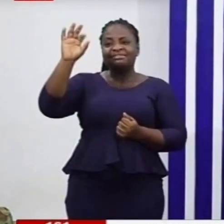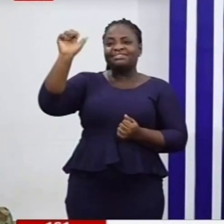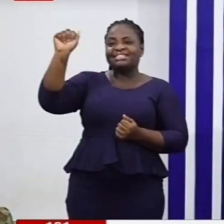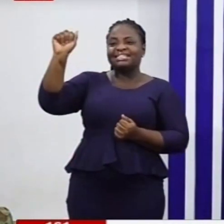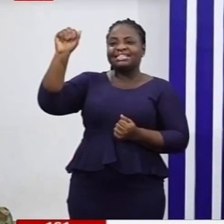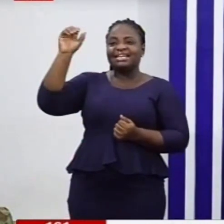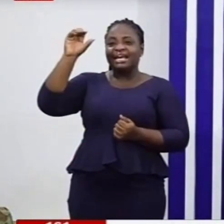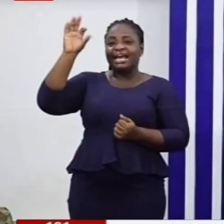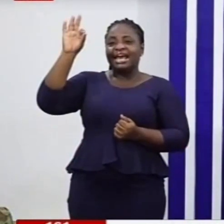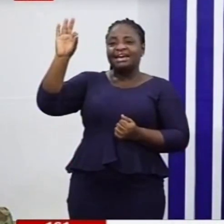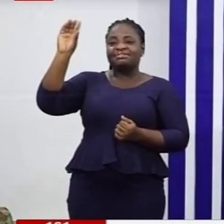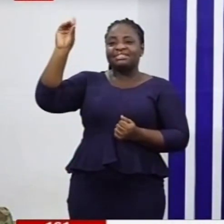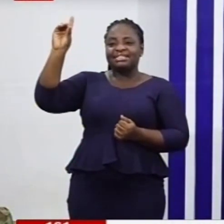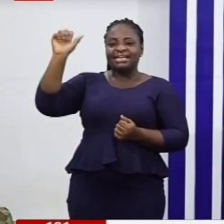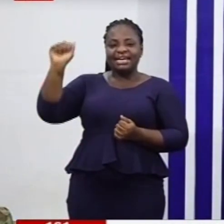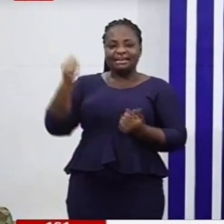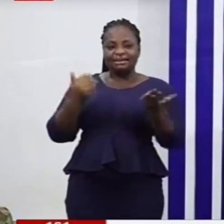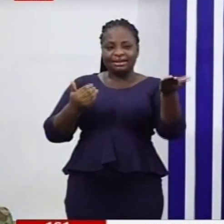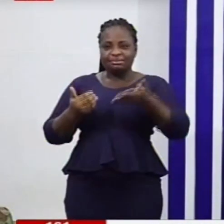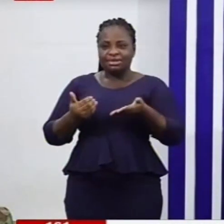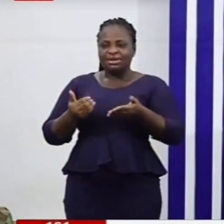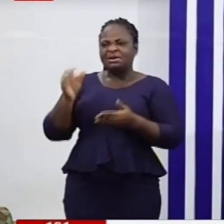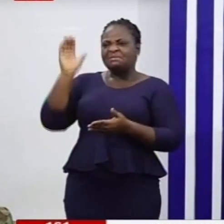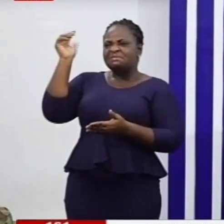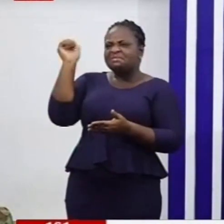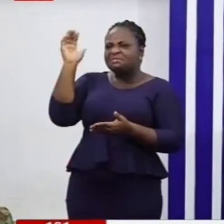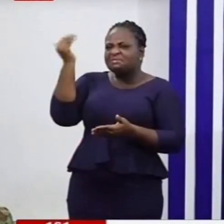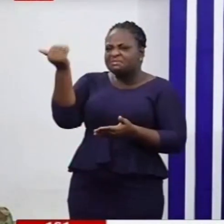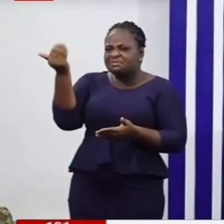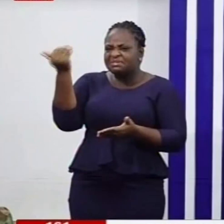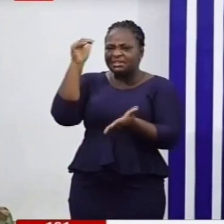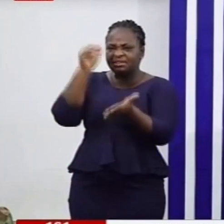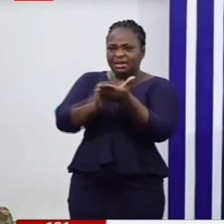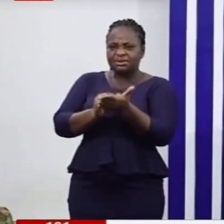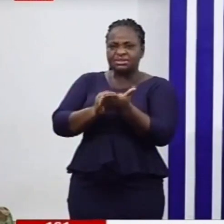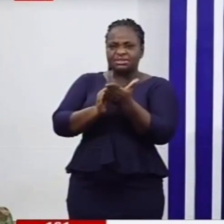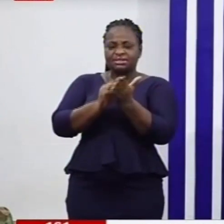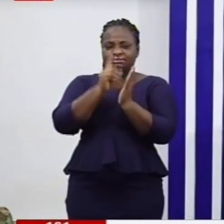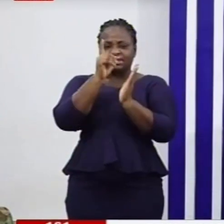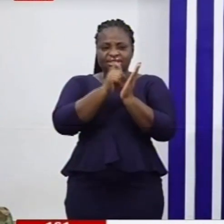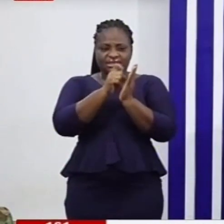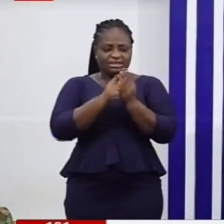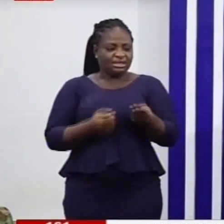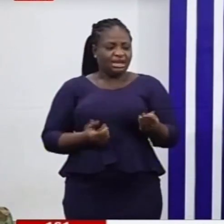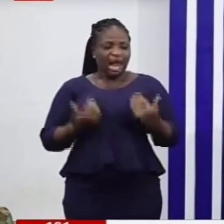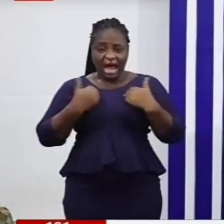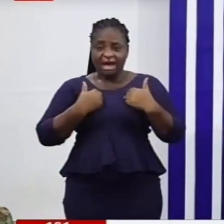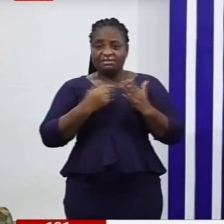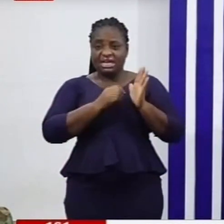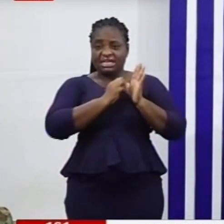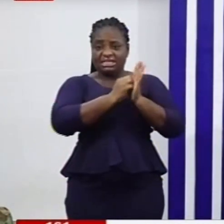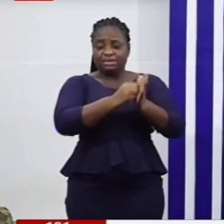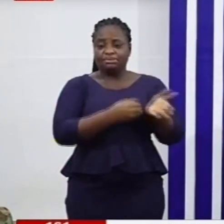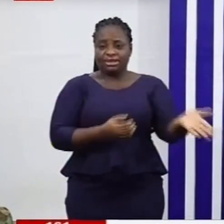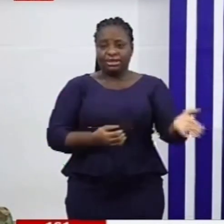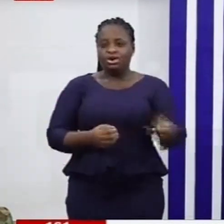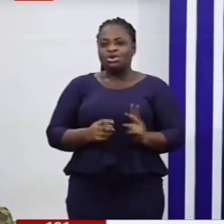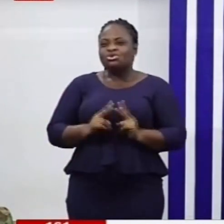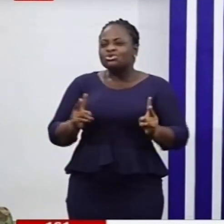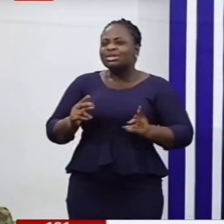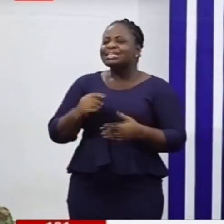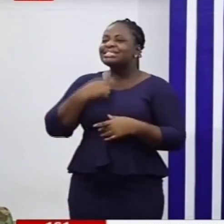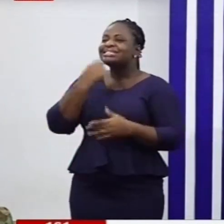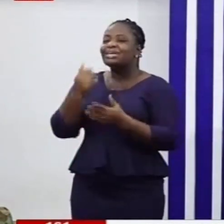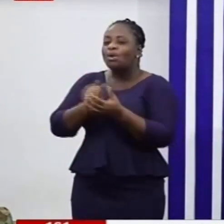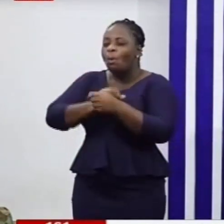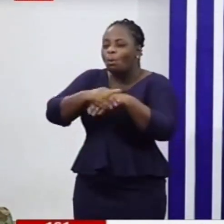much. They are providing them with 15,000 sanitizers. Sample is here. I'll show to you so that at least when we say they should wash their